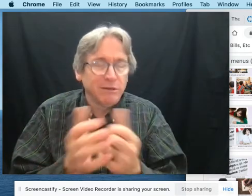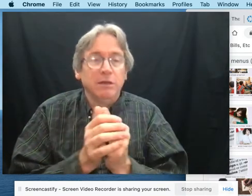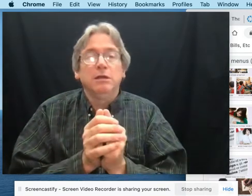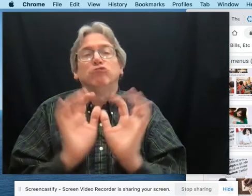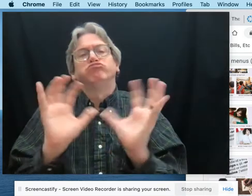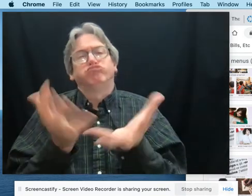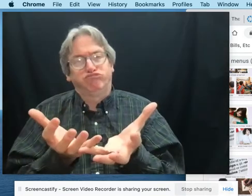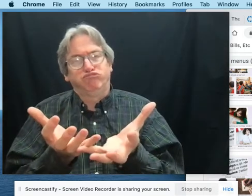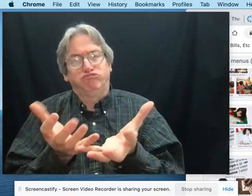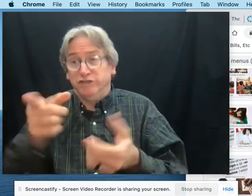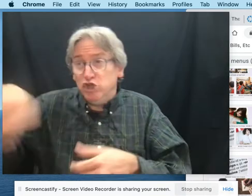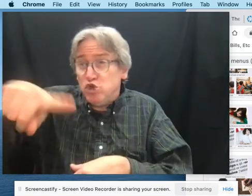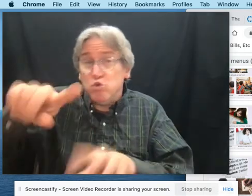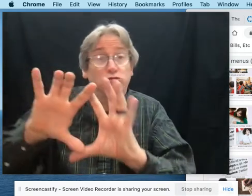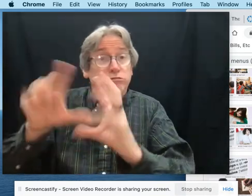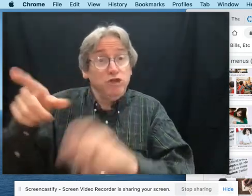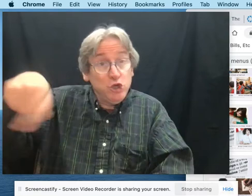association.